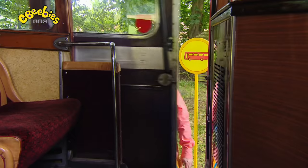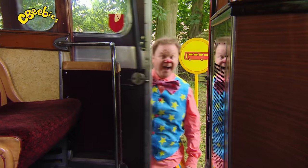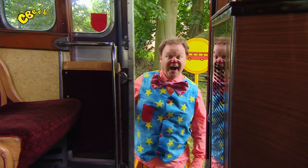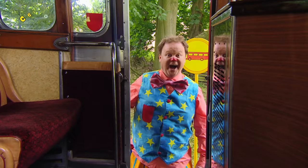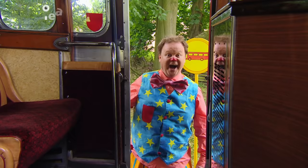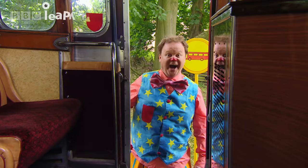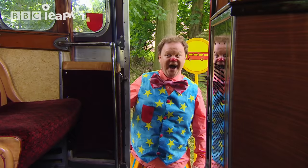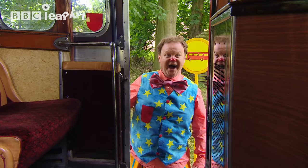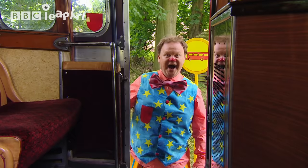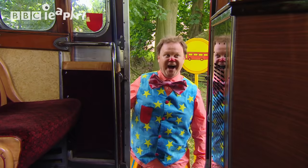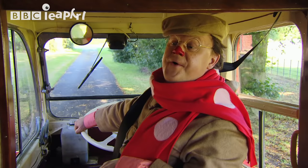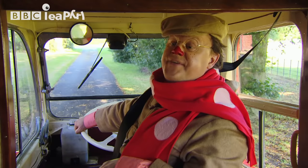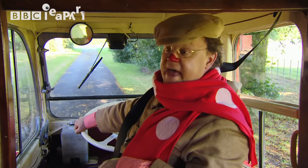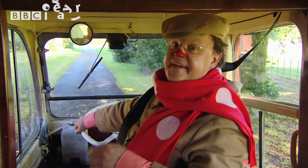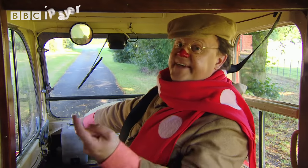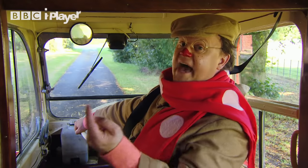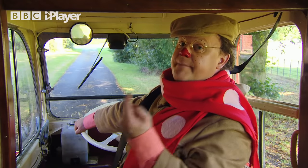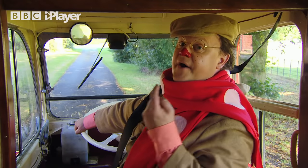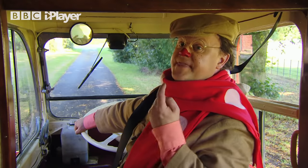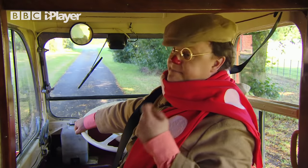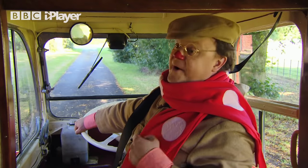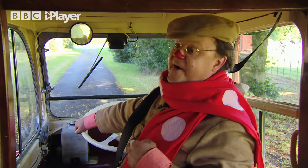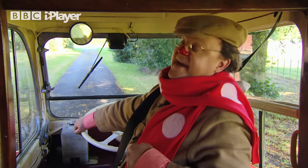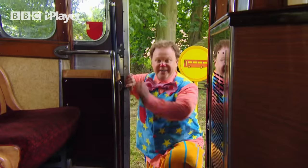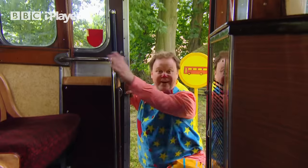all aboard come on the boy